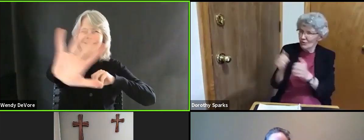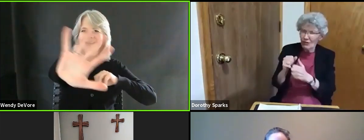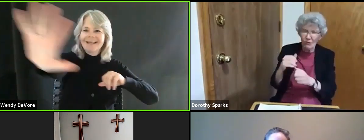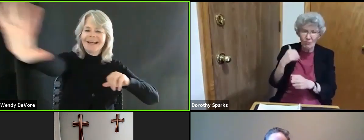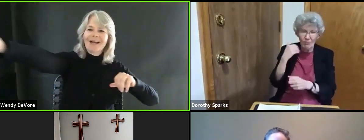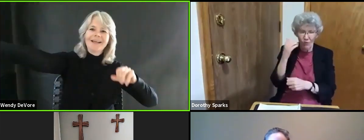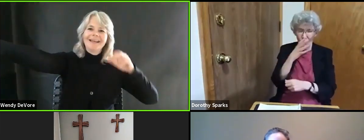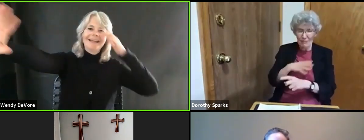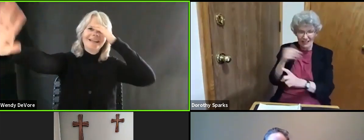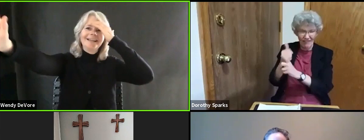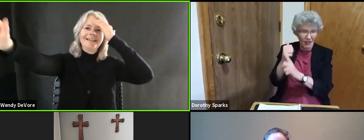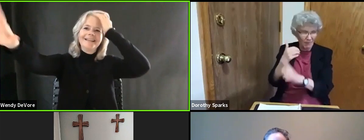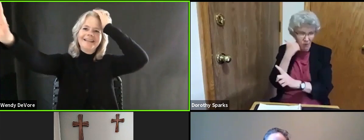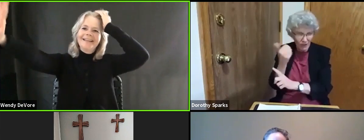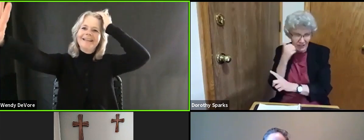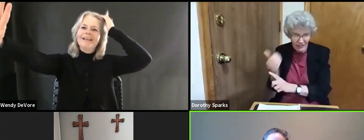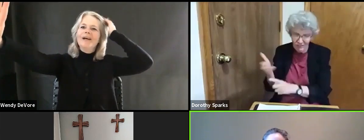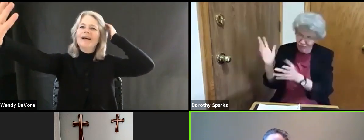hold.